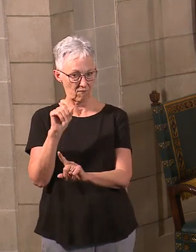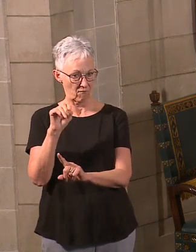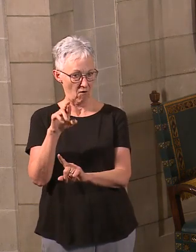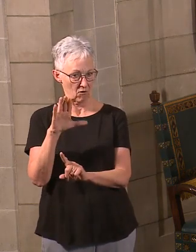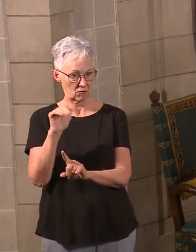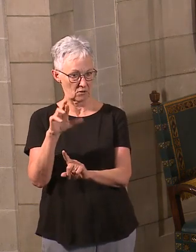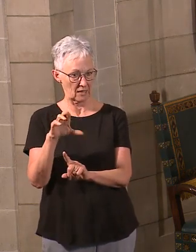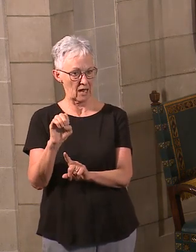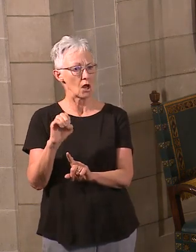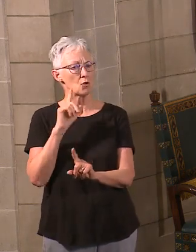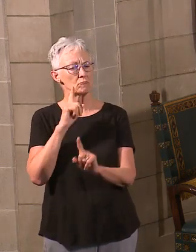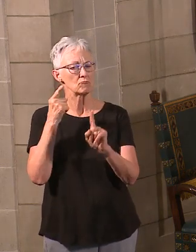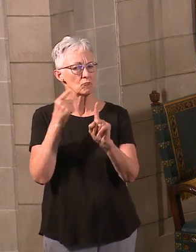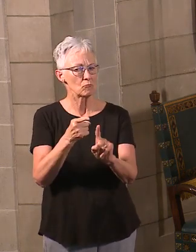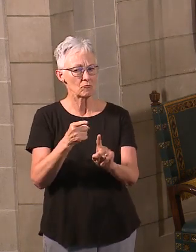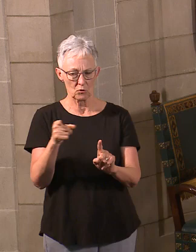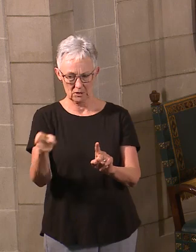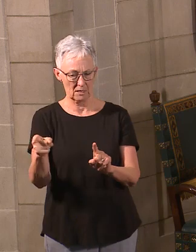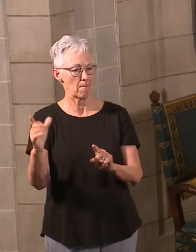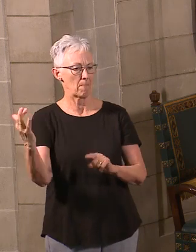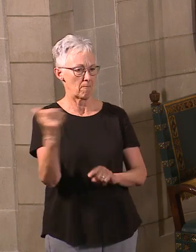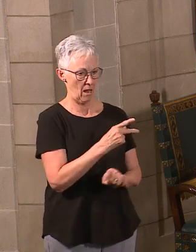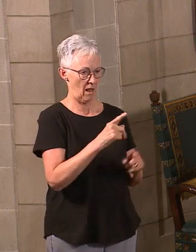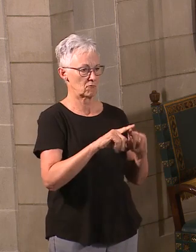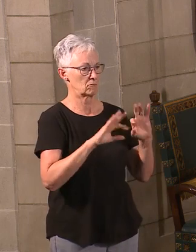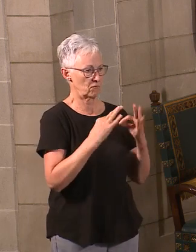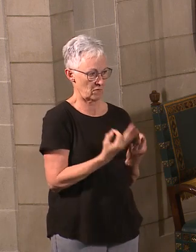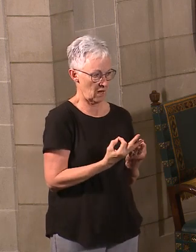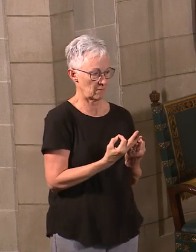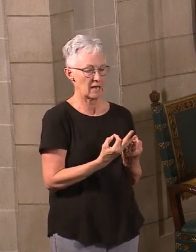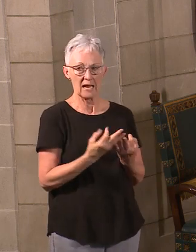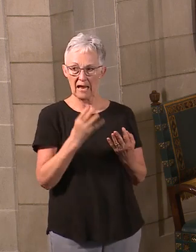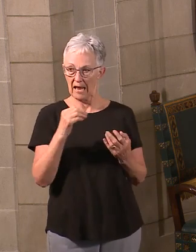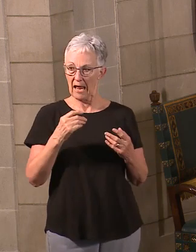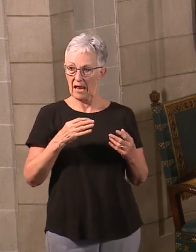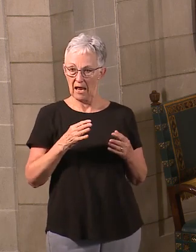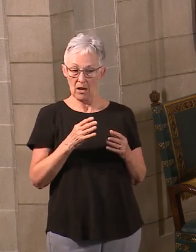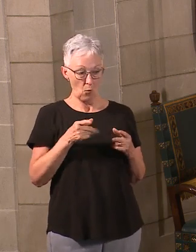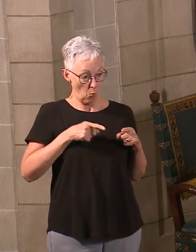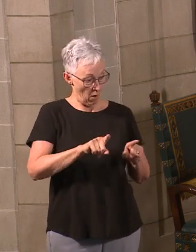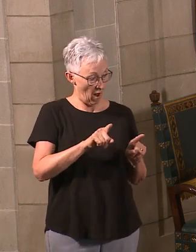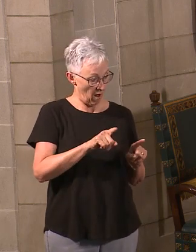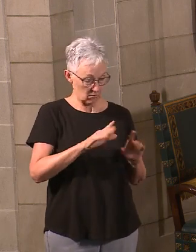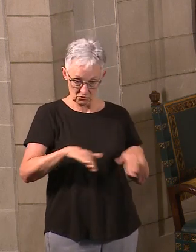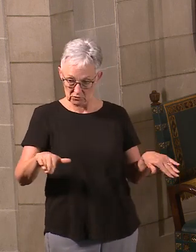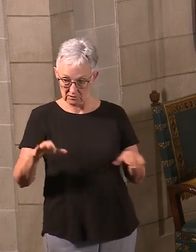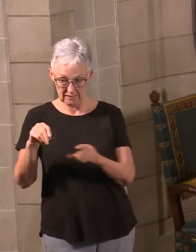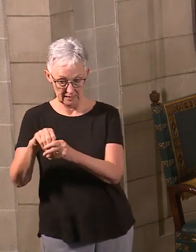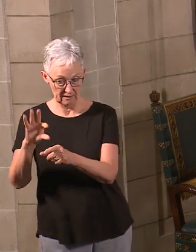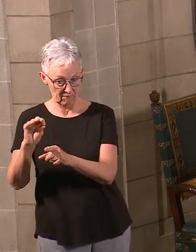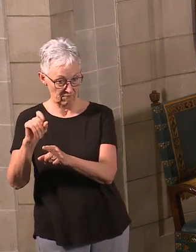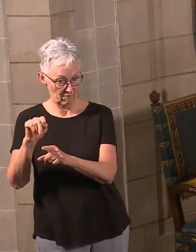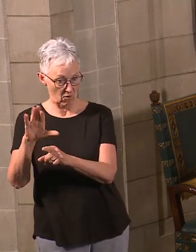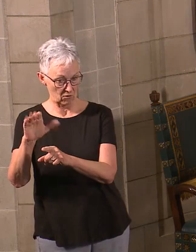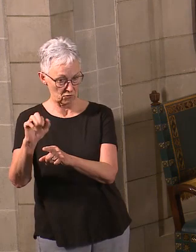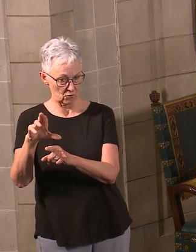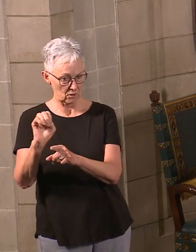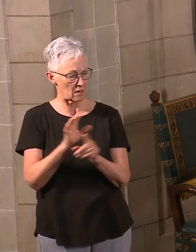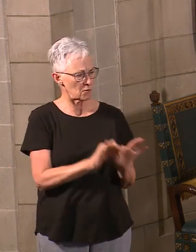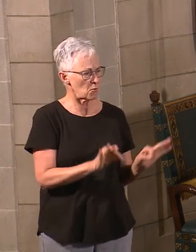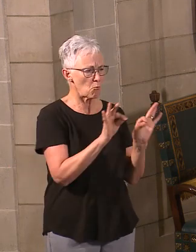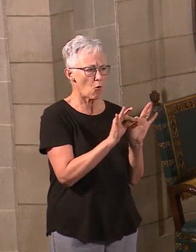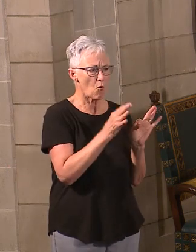effort is continued visitation while the child is in foster care. Face-to-face visitation is limited at this time, and while visitation is